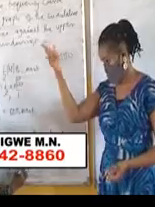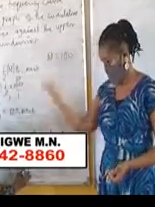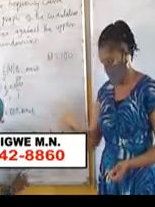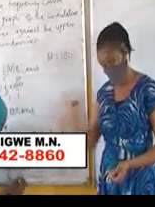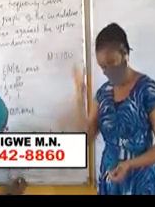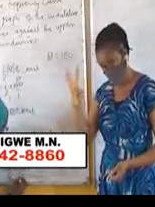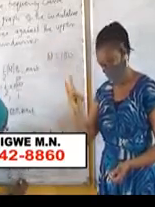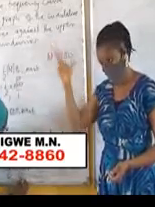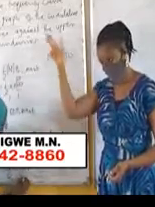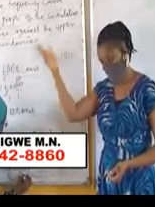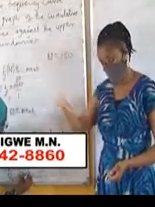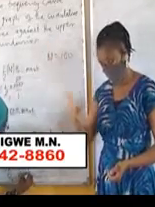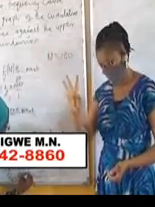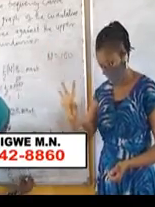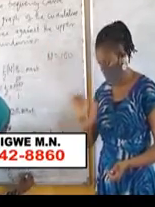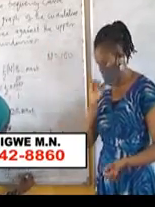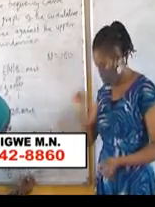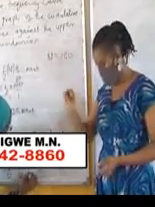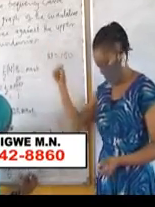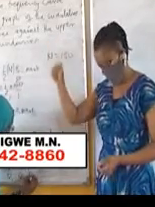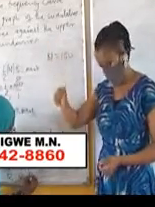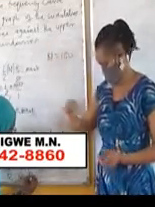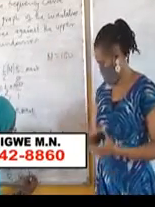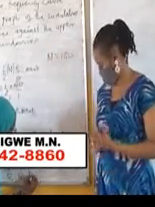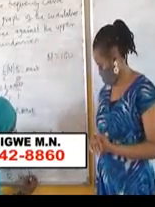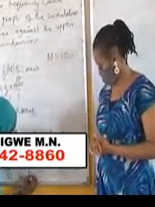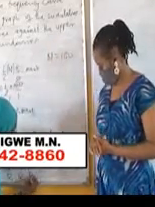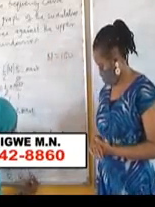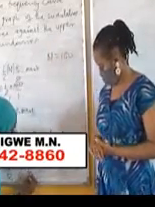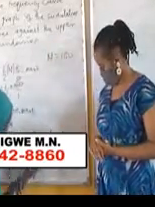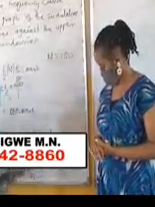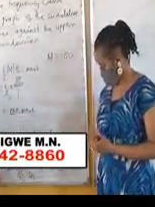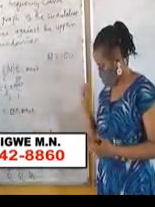quartile, and this is the third quartile.